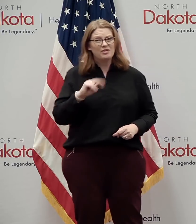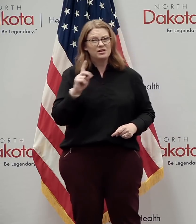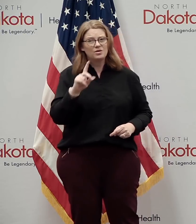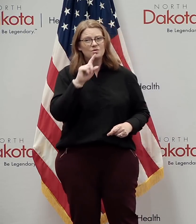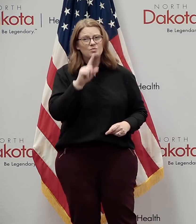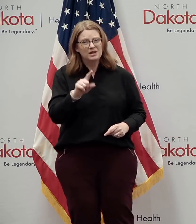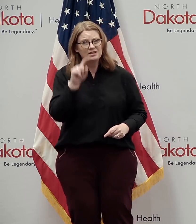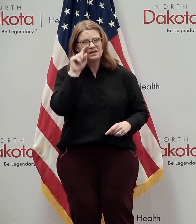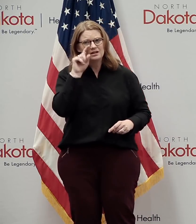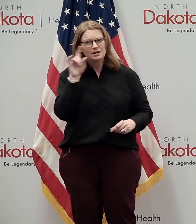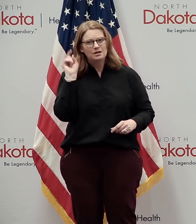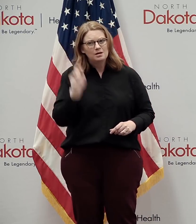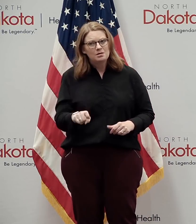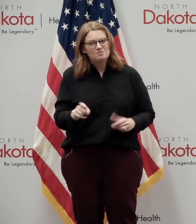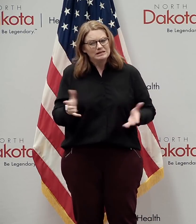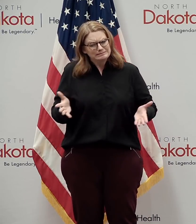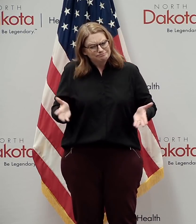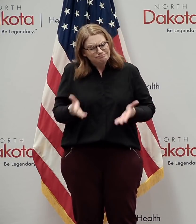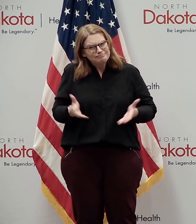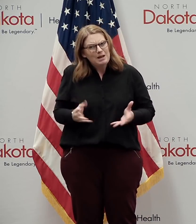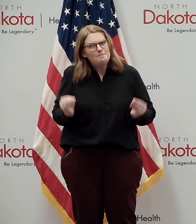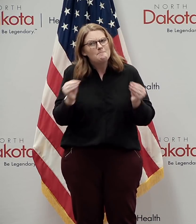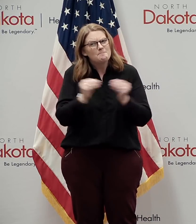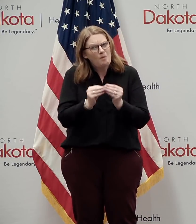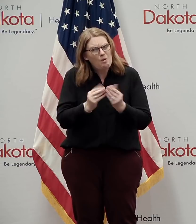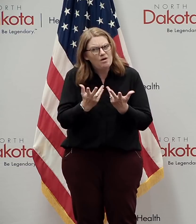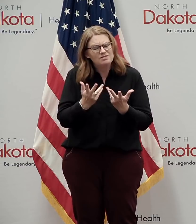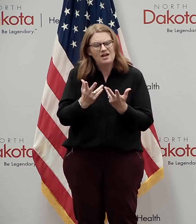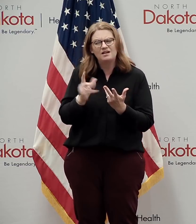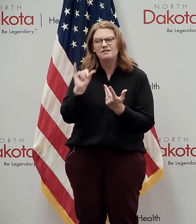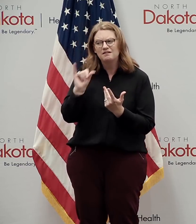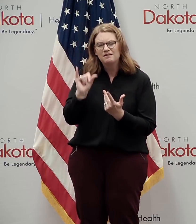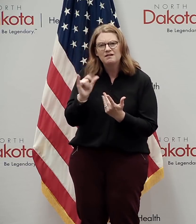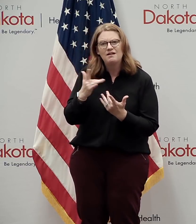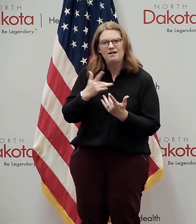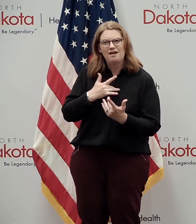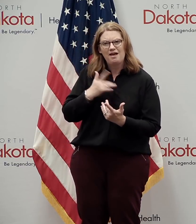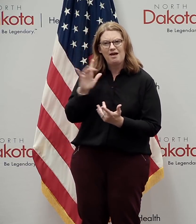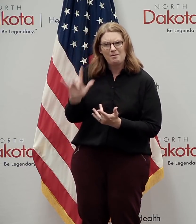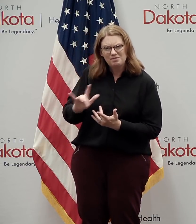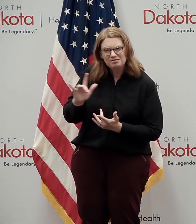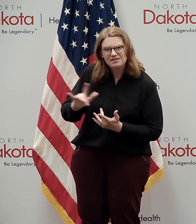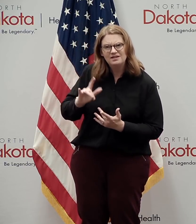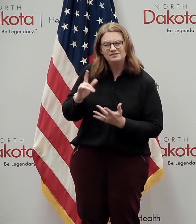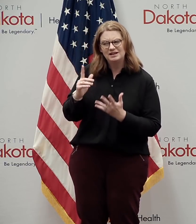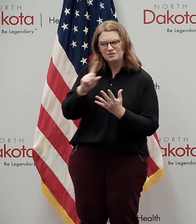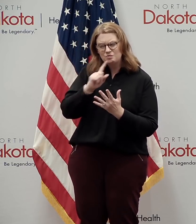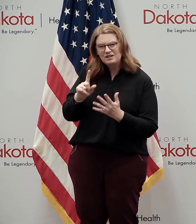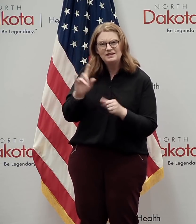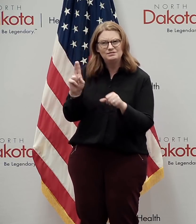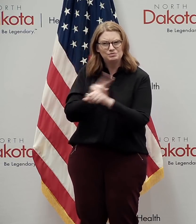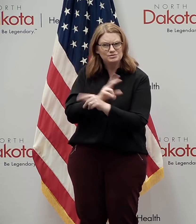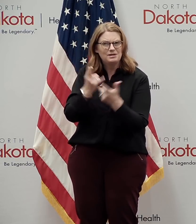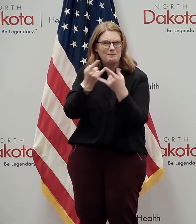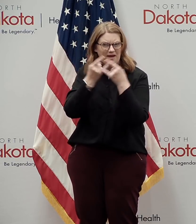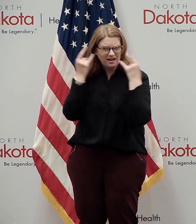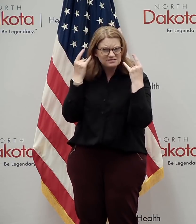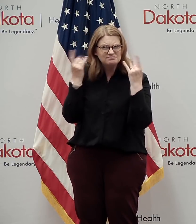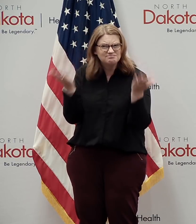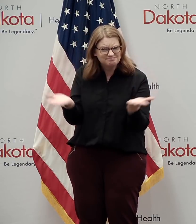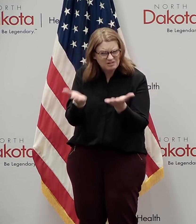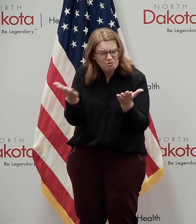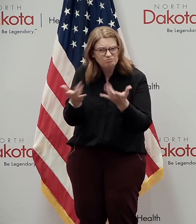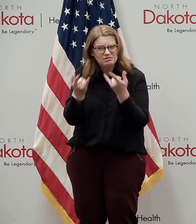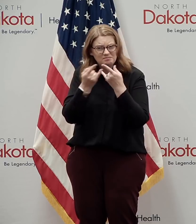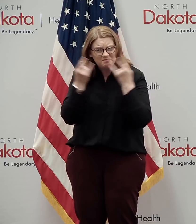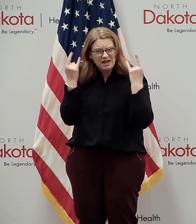up our understanding. Let's dial up our gratitude to those people that are wearing masks. And if we can do that, we can stay away,